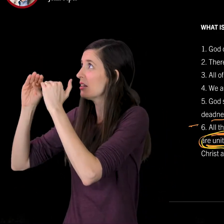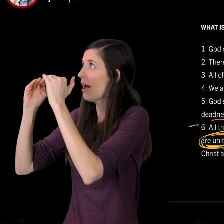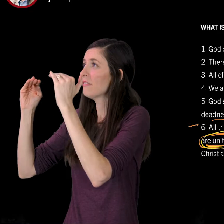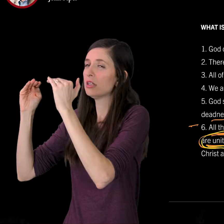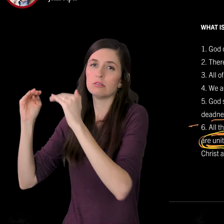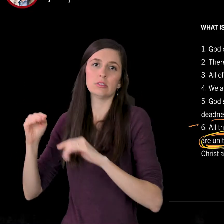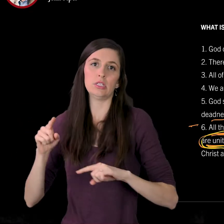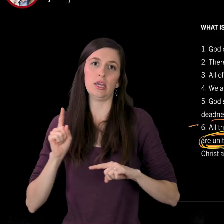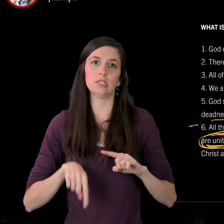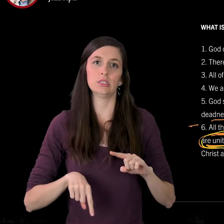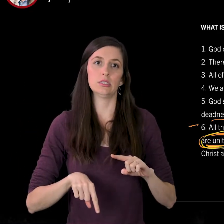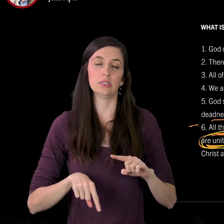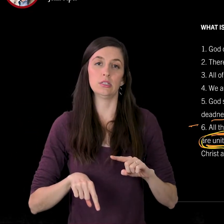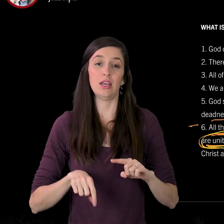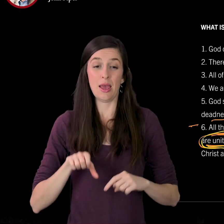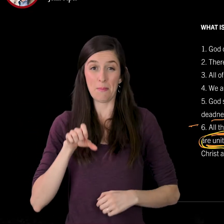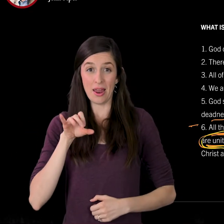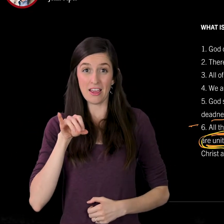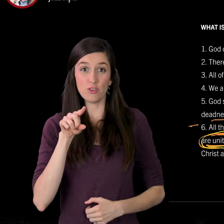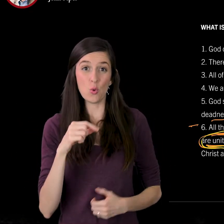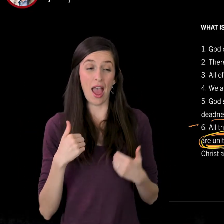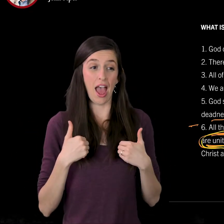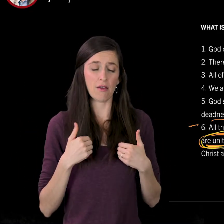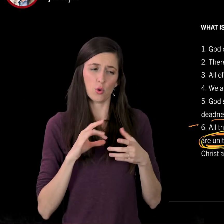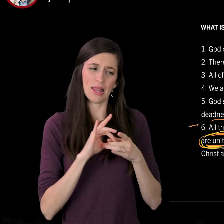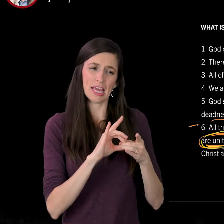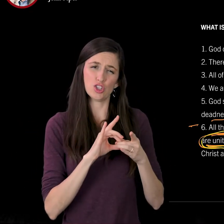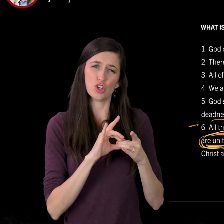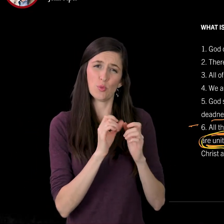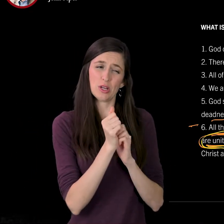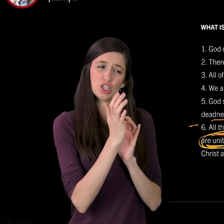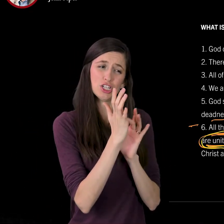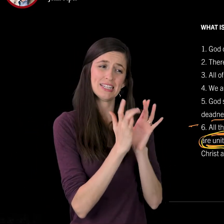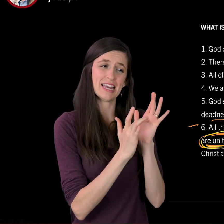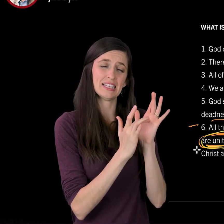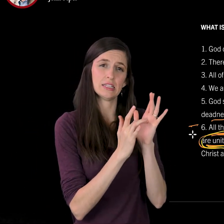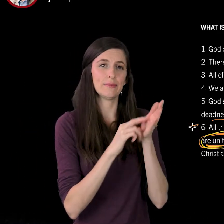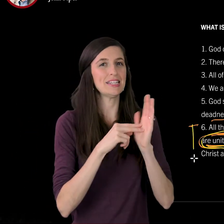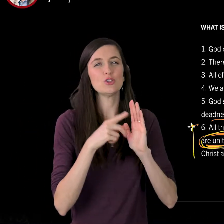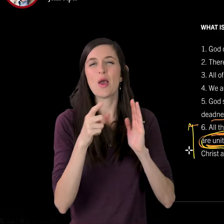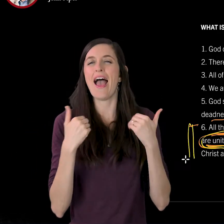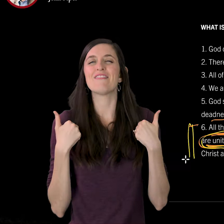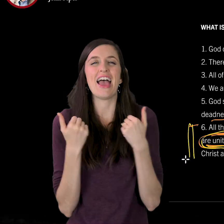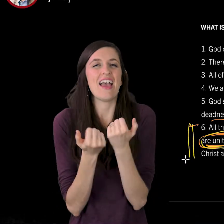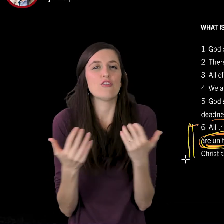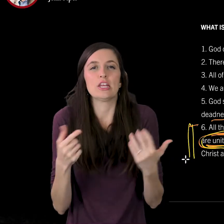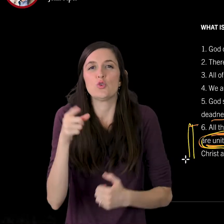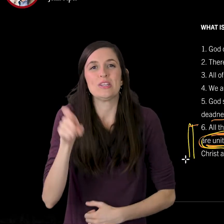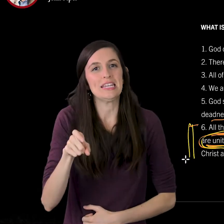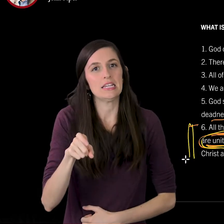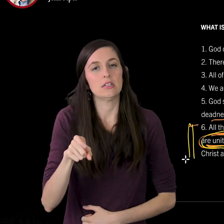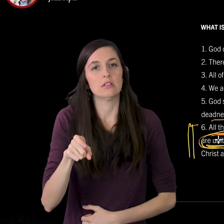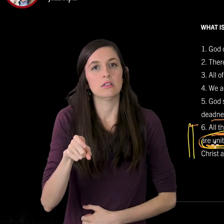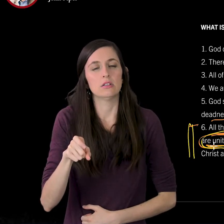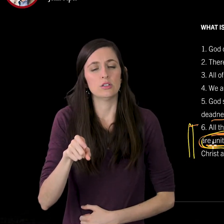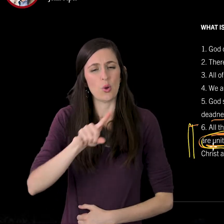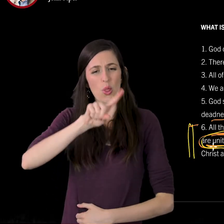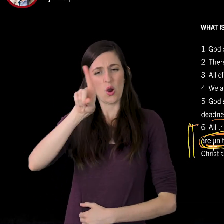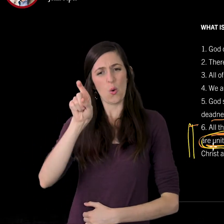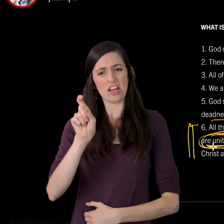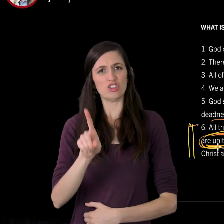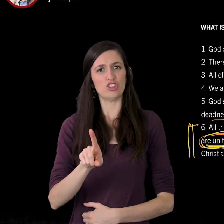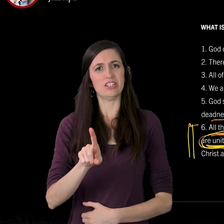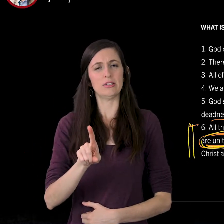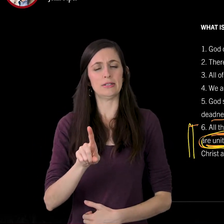and Lord and treasure, you have everything in Him. So here's the question. How